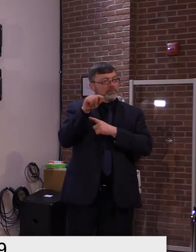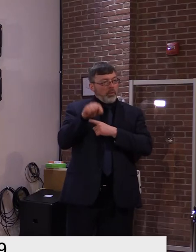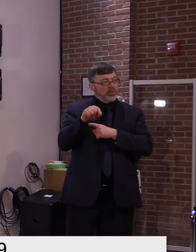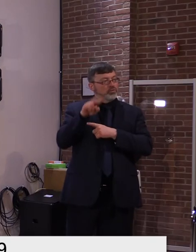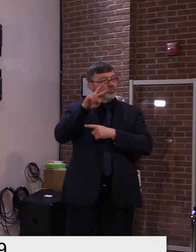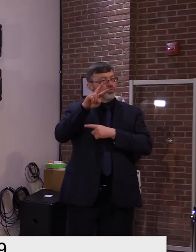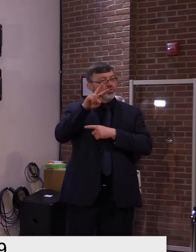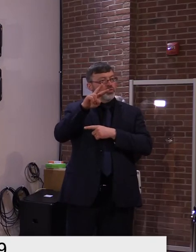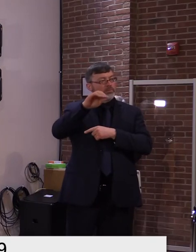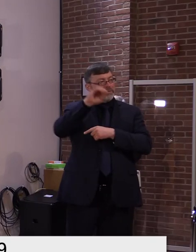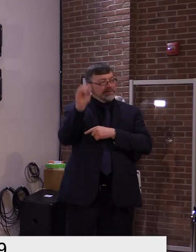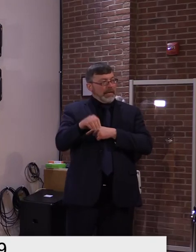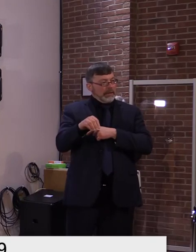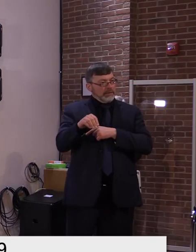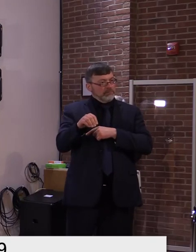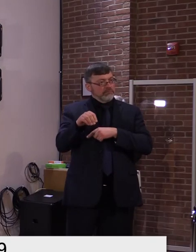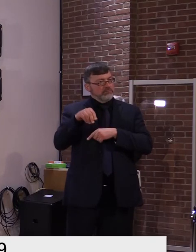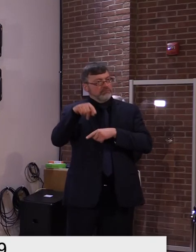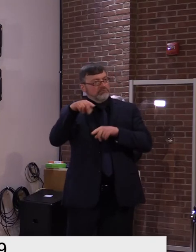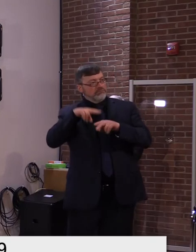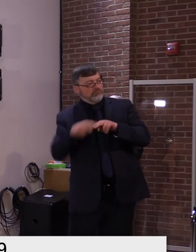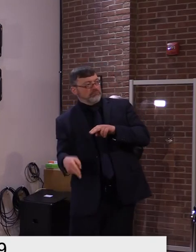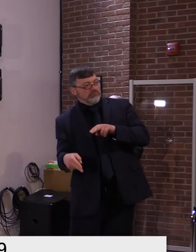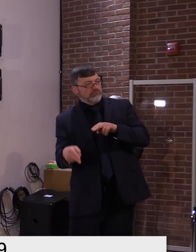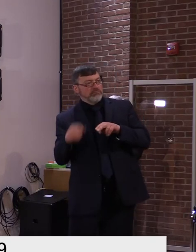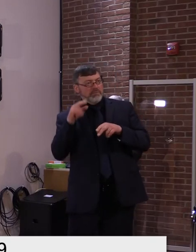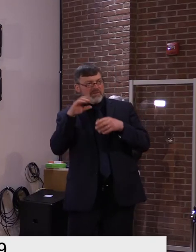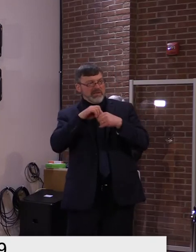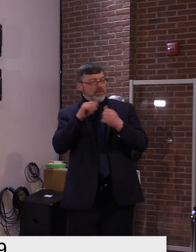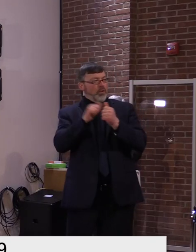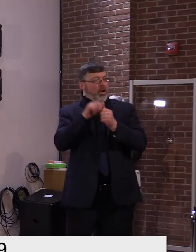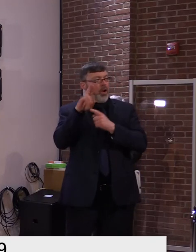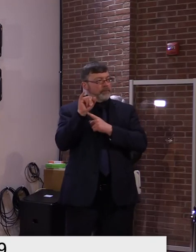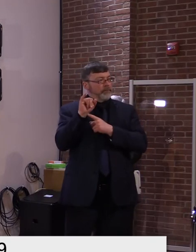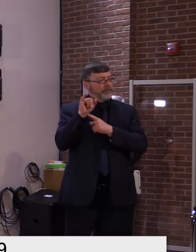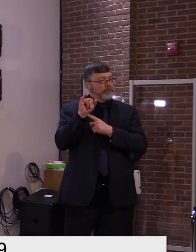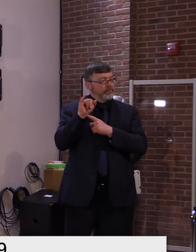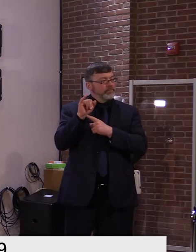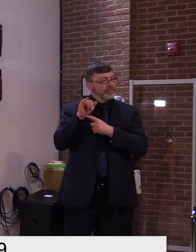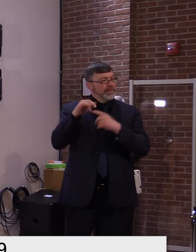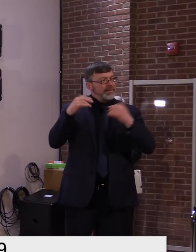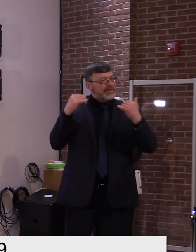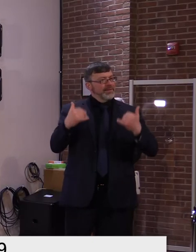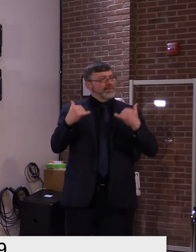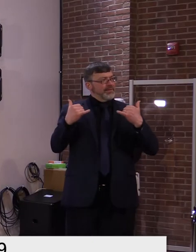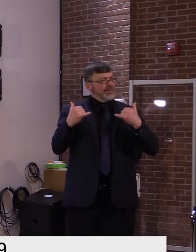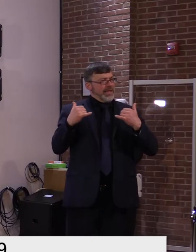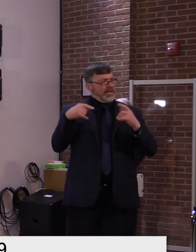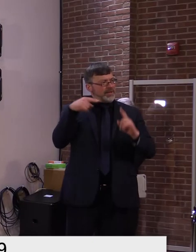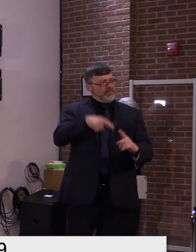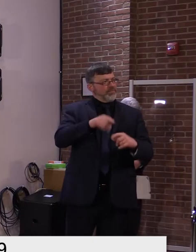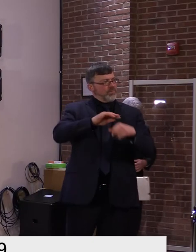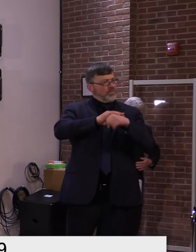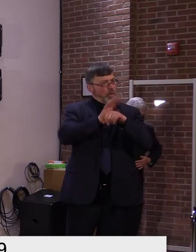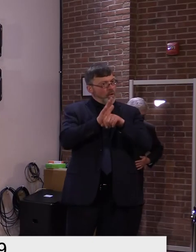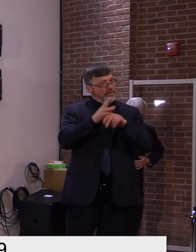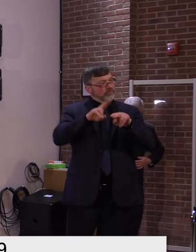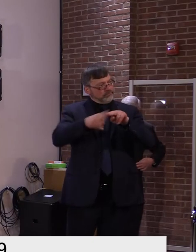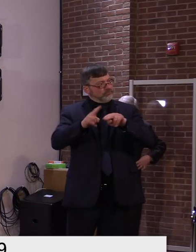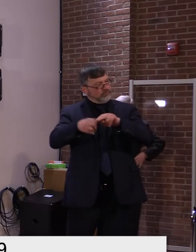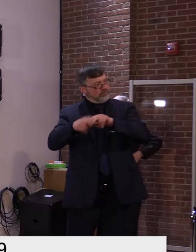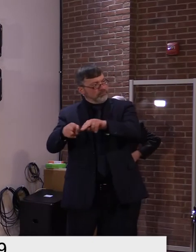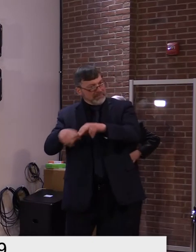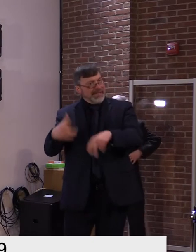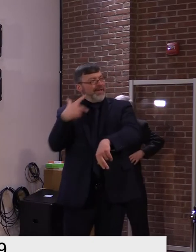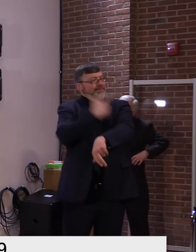Of these numbers, you know, where we are in the pandemic right now, you know, vaccines ramping up, more people are potentially getting back to work in the next